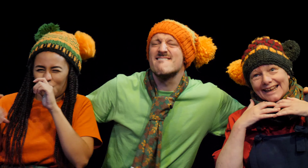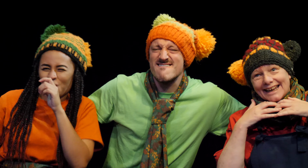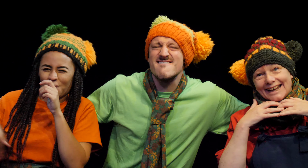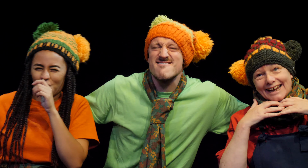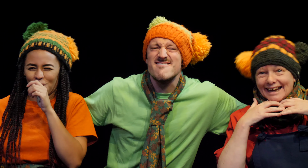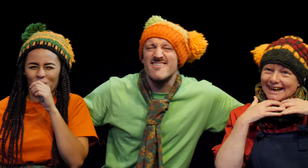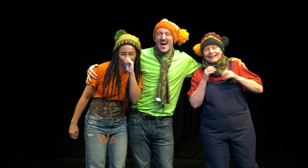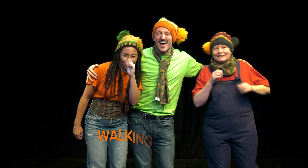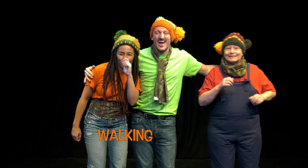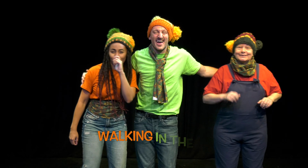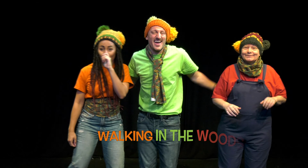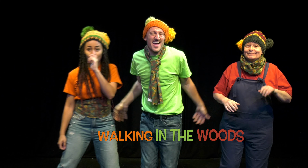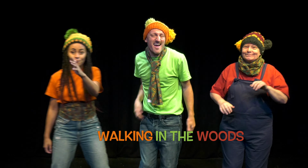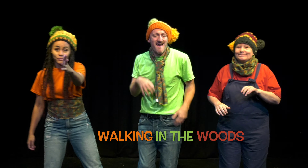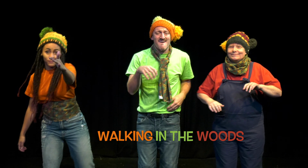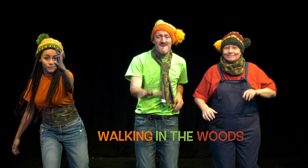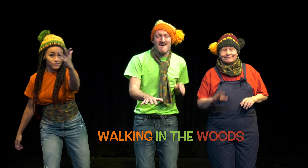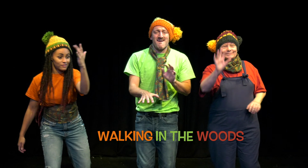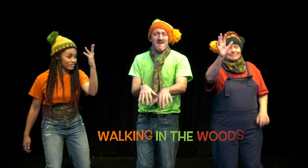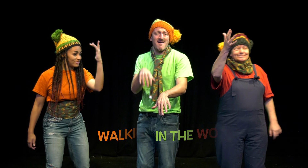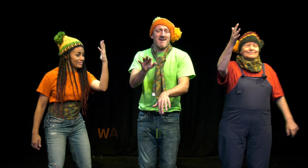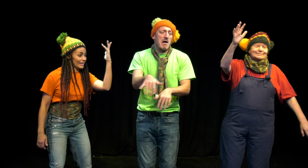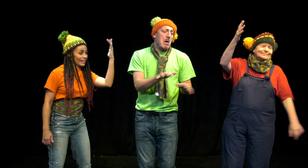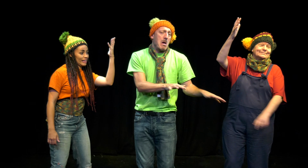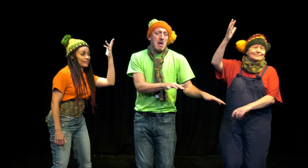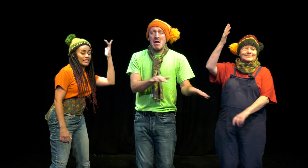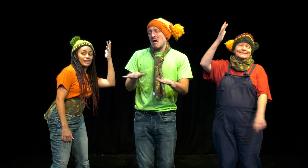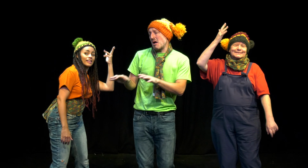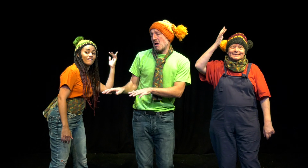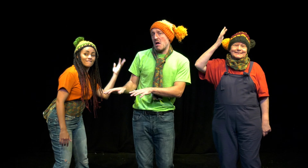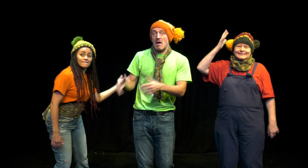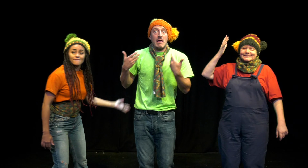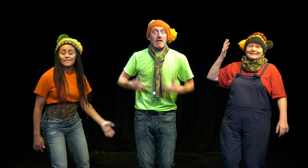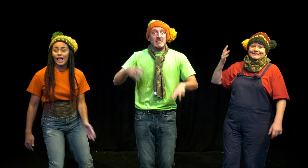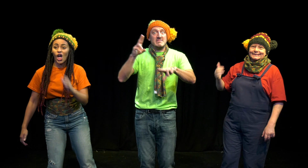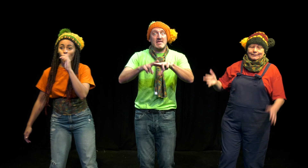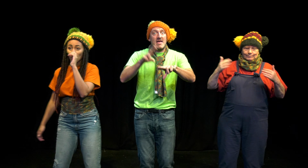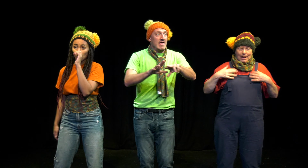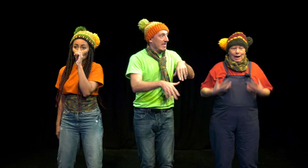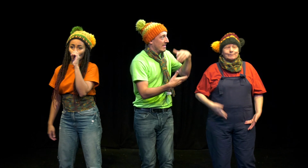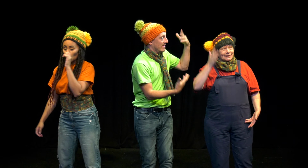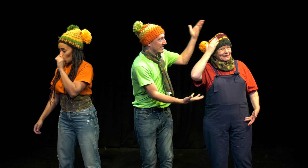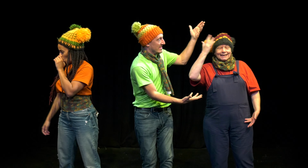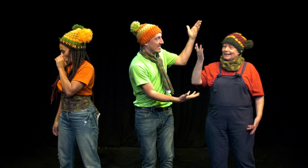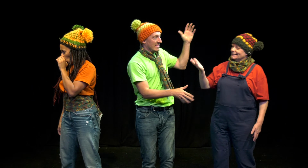Walking in the woods without a care, Daddy, Mommy and